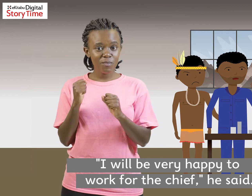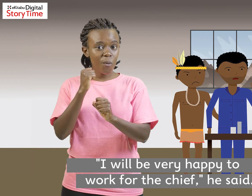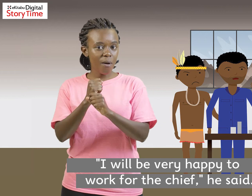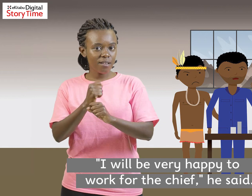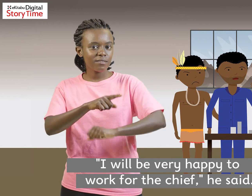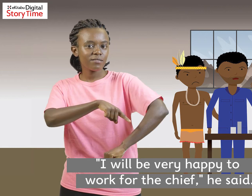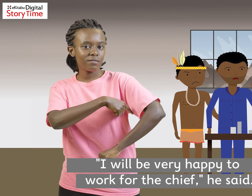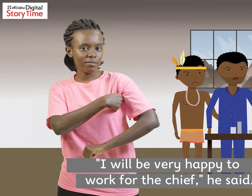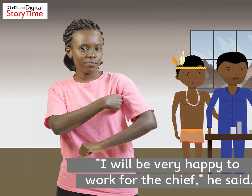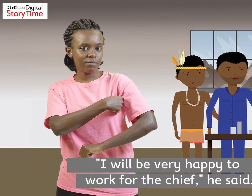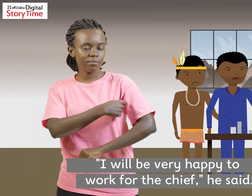chief," he said.